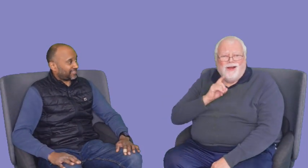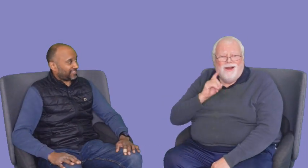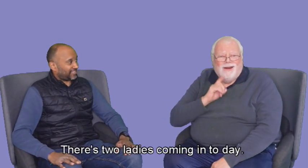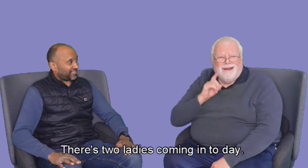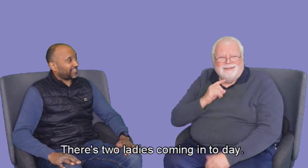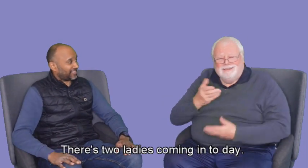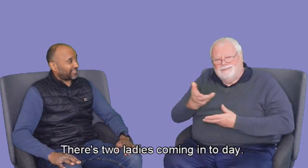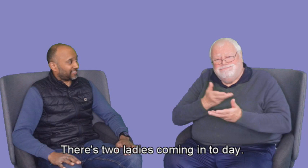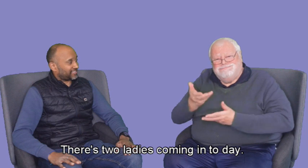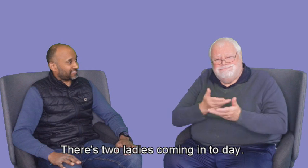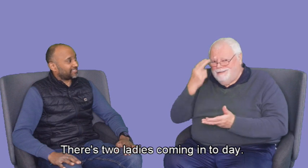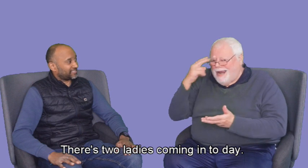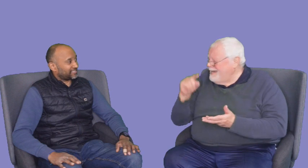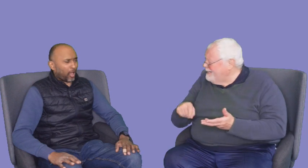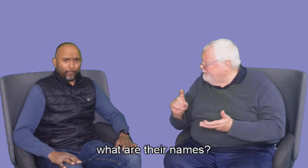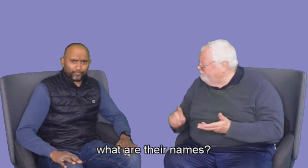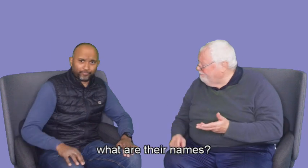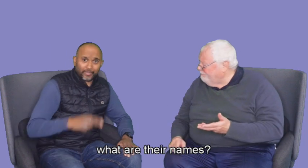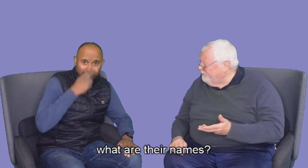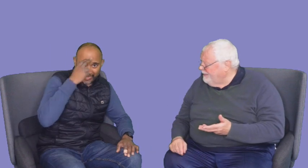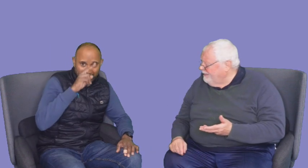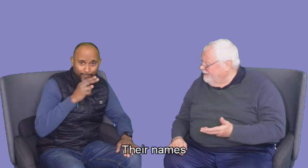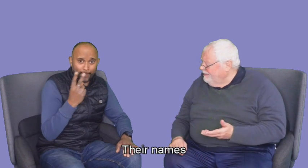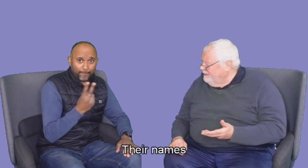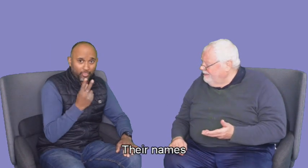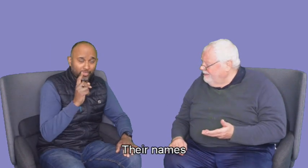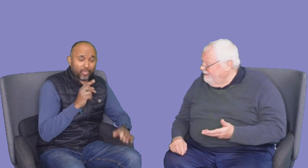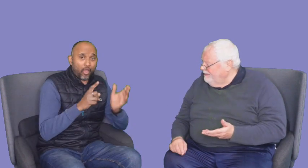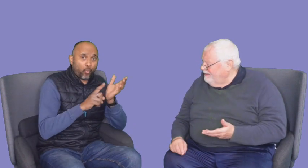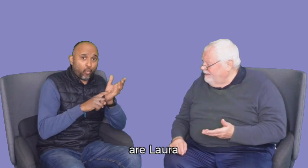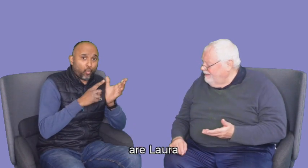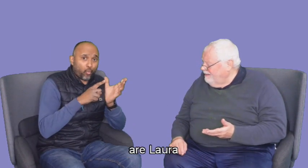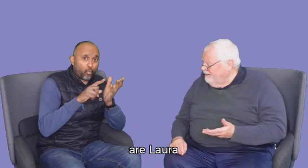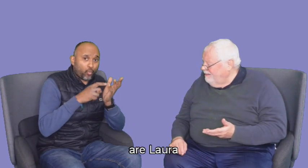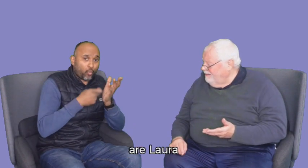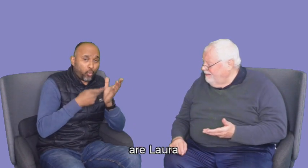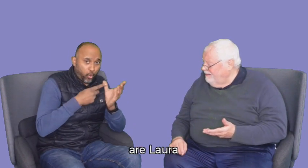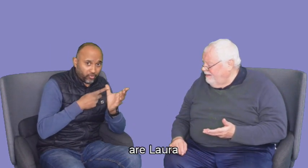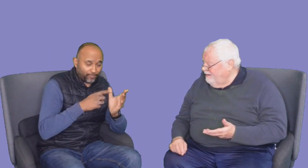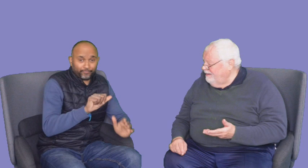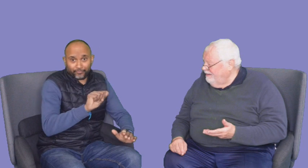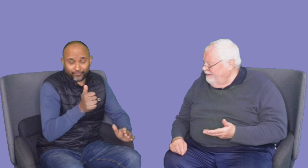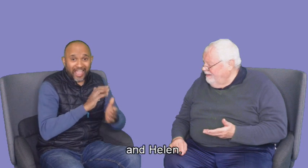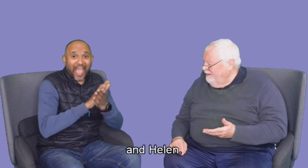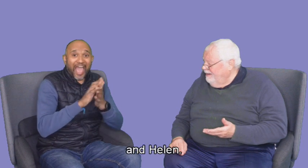There's two ladies coming in today. And what are their names? Their names are Laura and